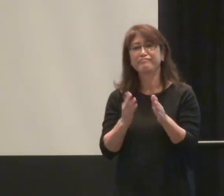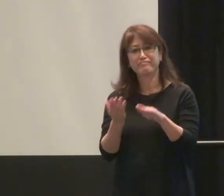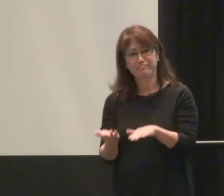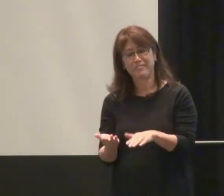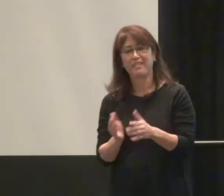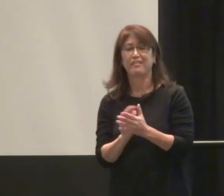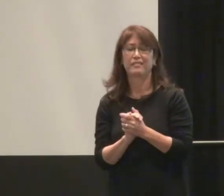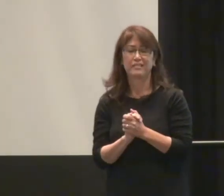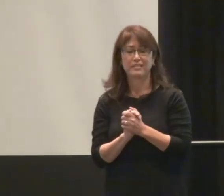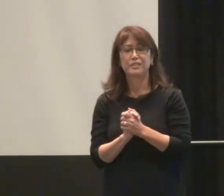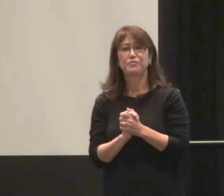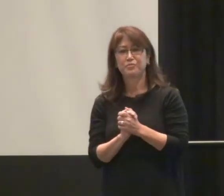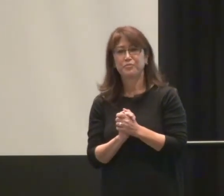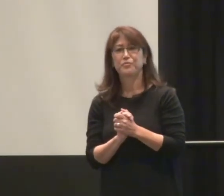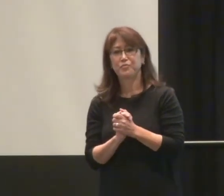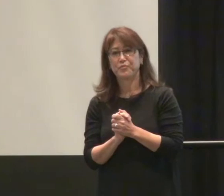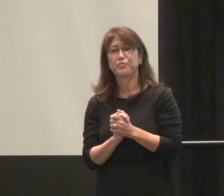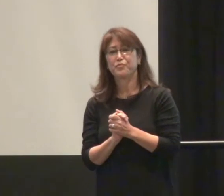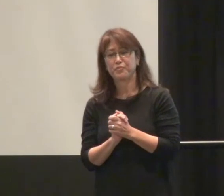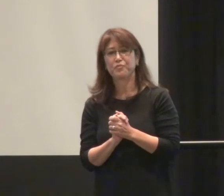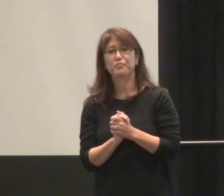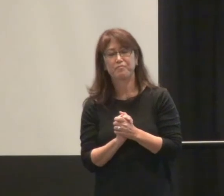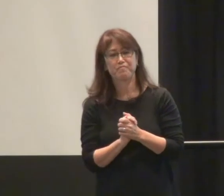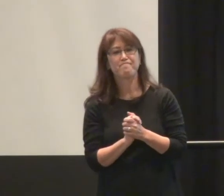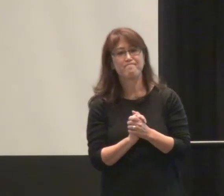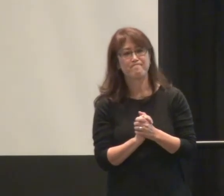And then unfortunately, Roxanne passed.